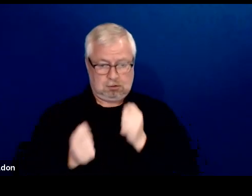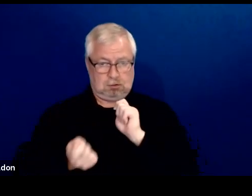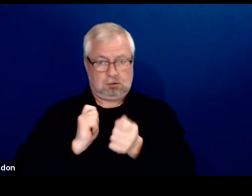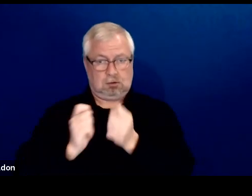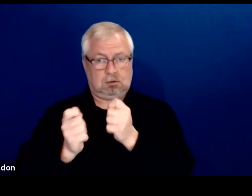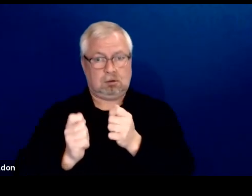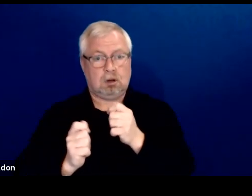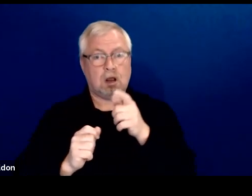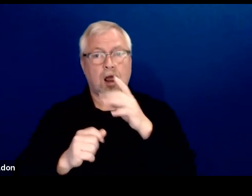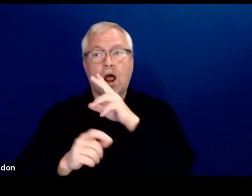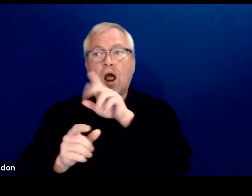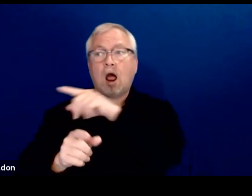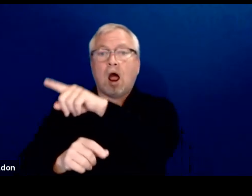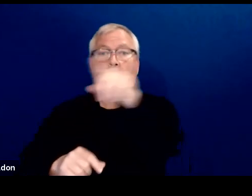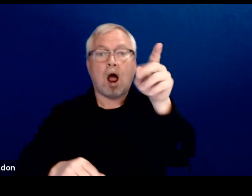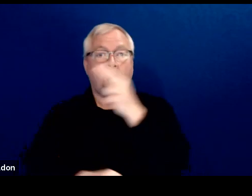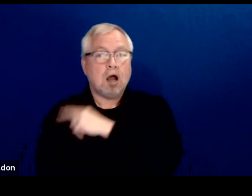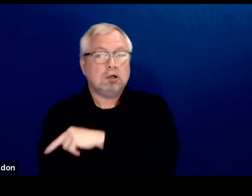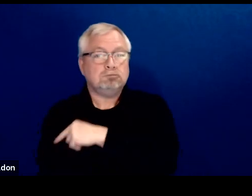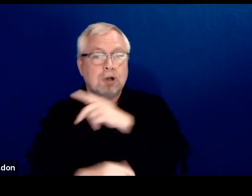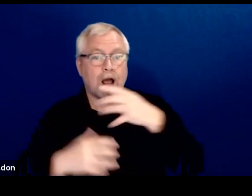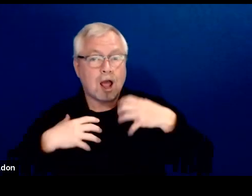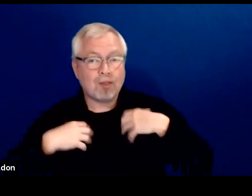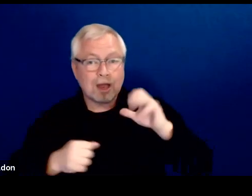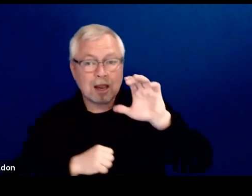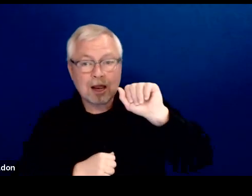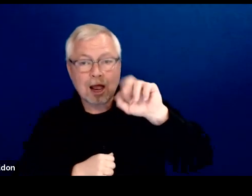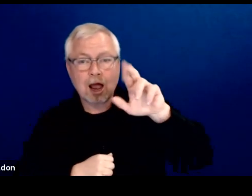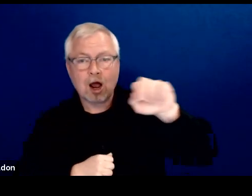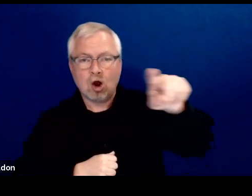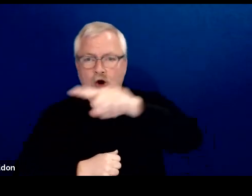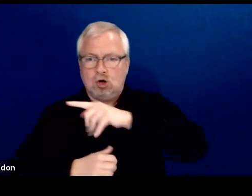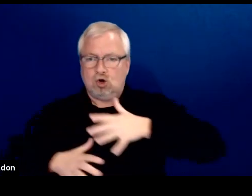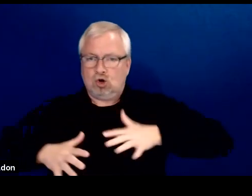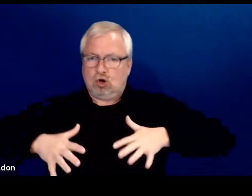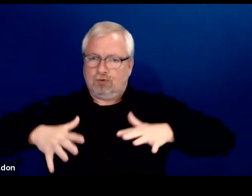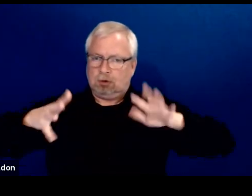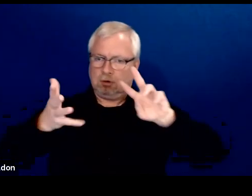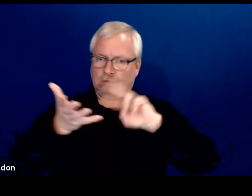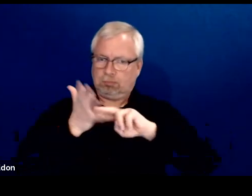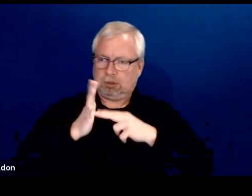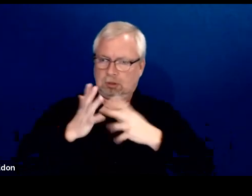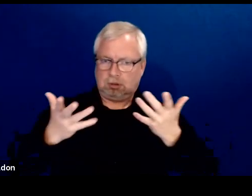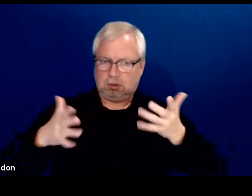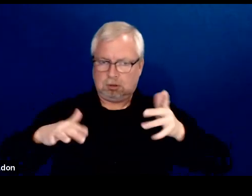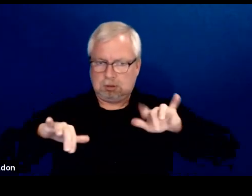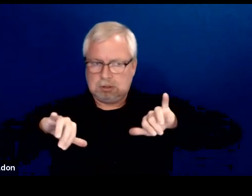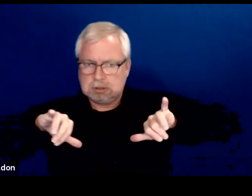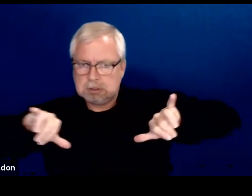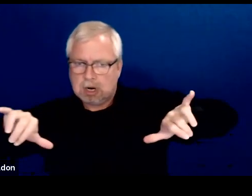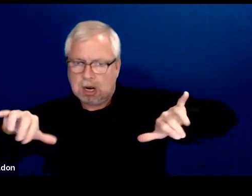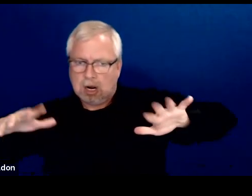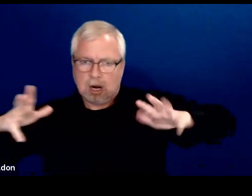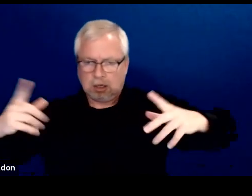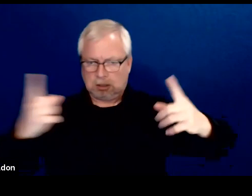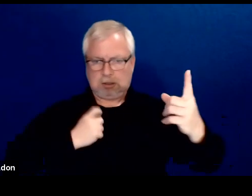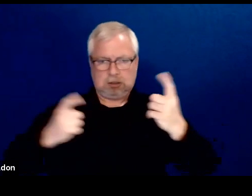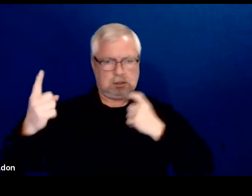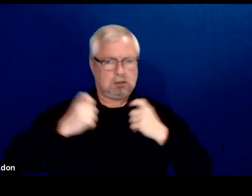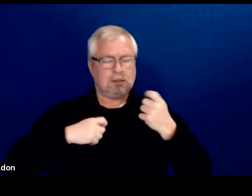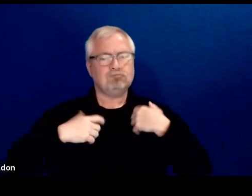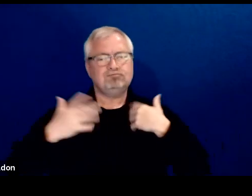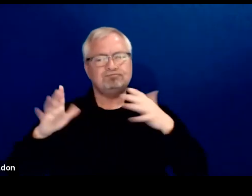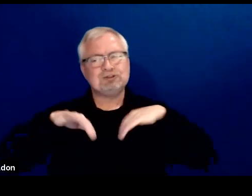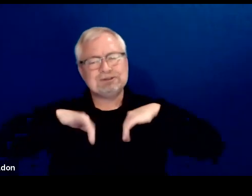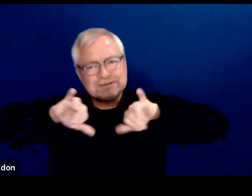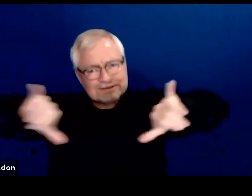our healthcare professionals get really nervous about what that means. And again, that's what they're asking for. So federal